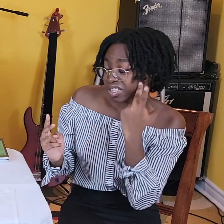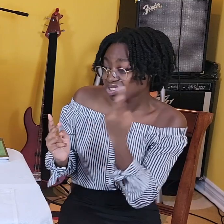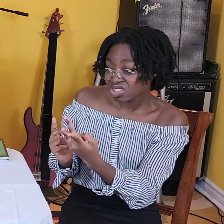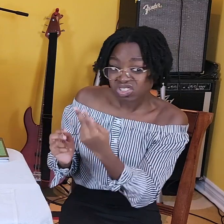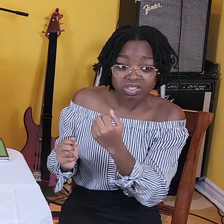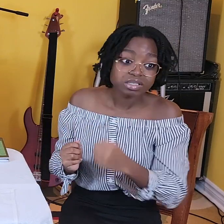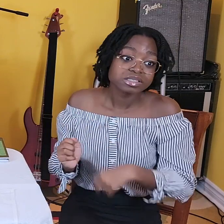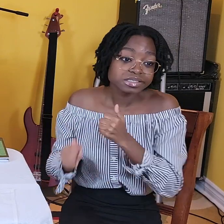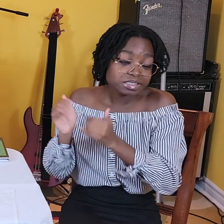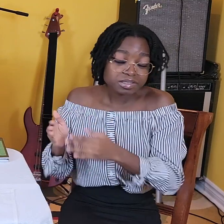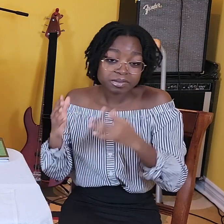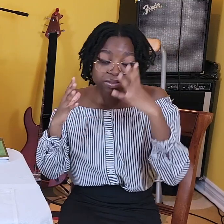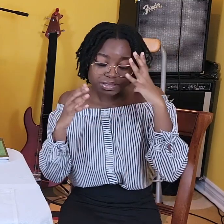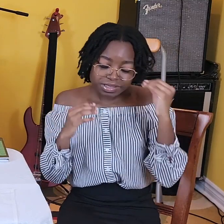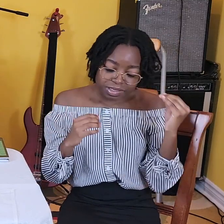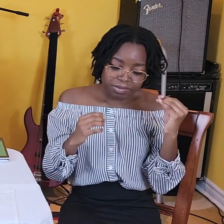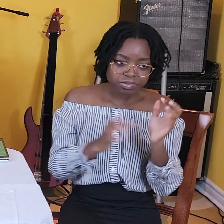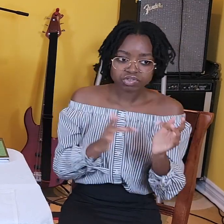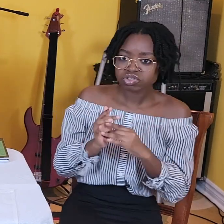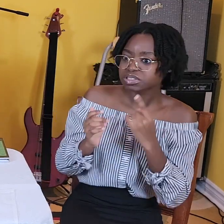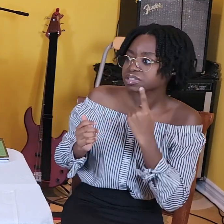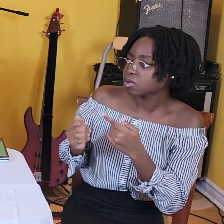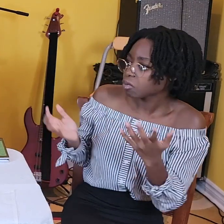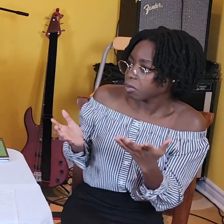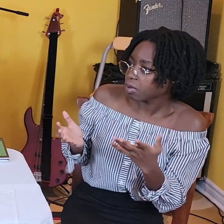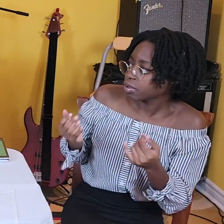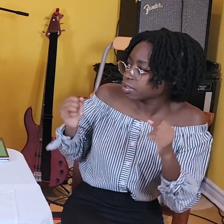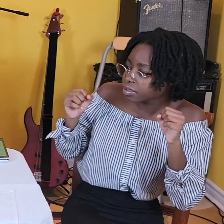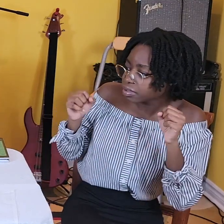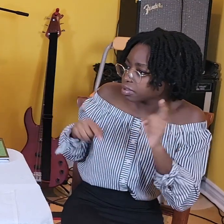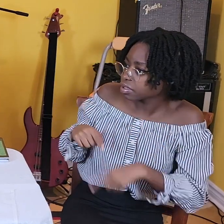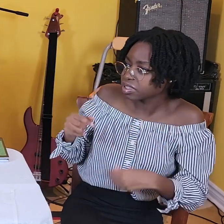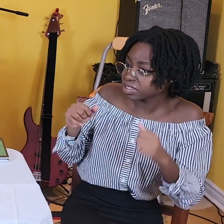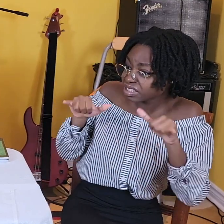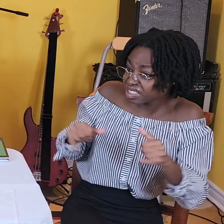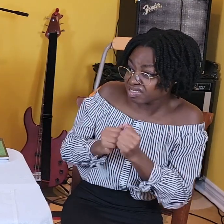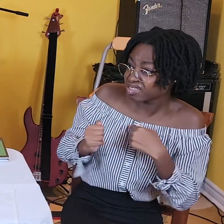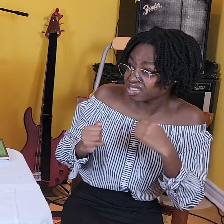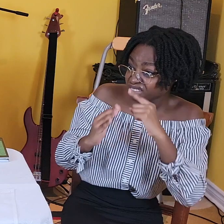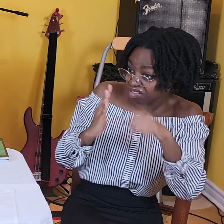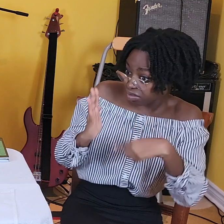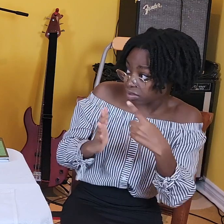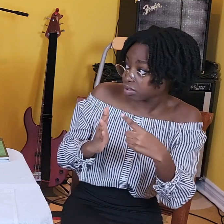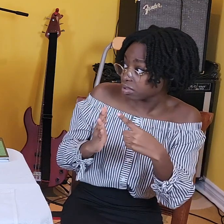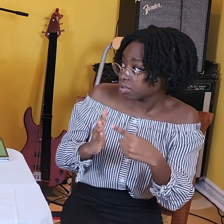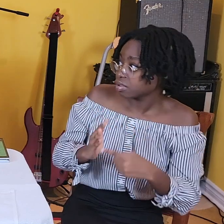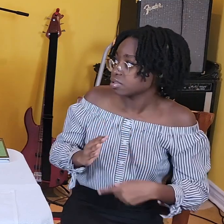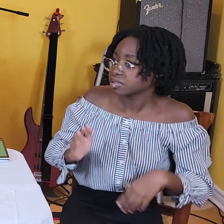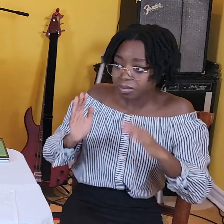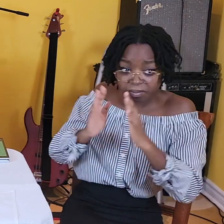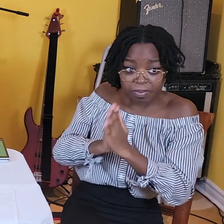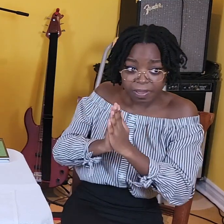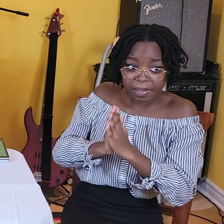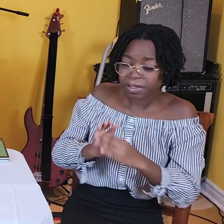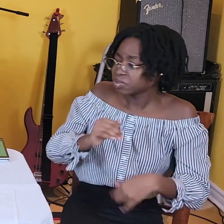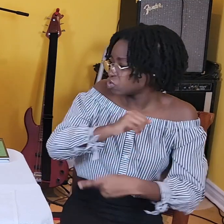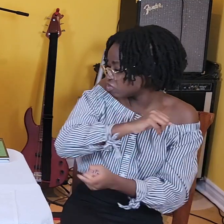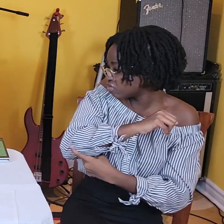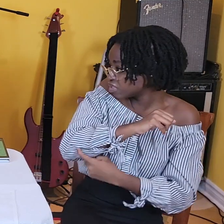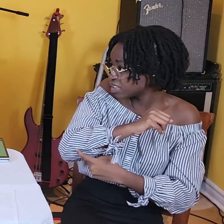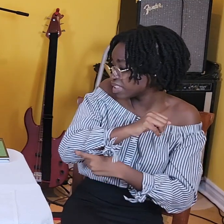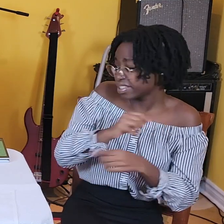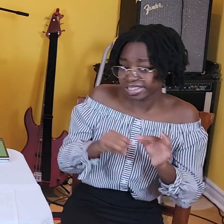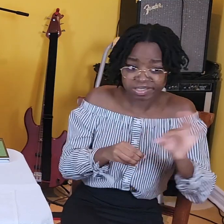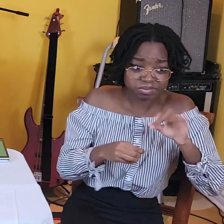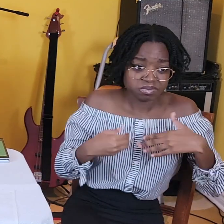watch with me 1 hour? Watch and pray, lest you enter into temptation. The spirit indeed is willing, but